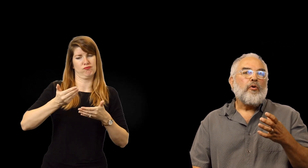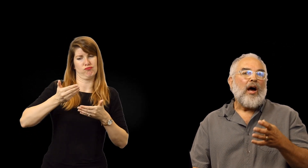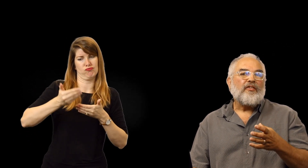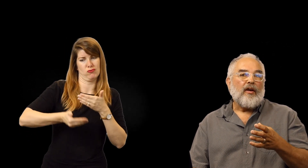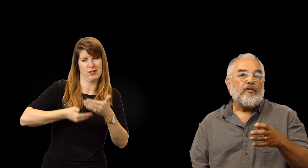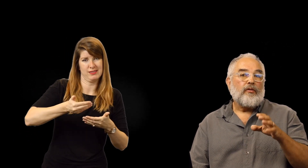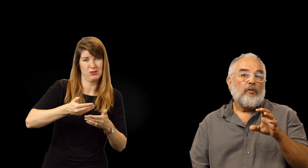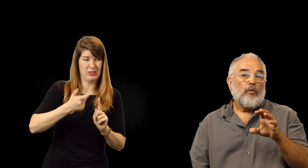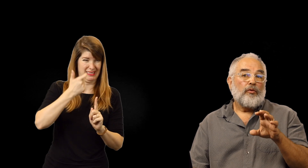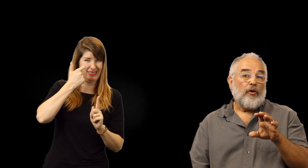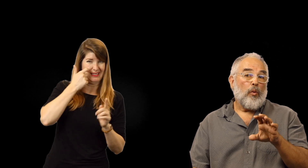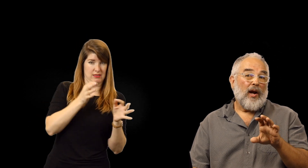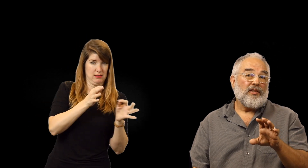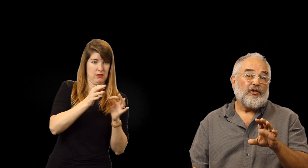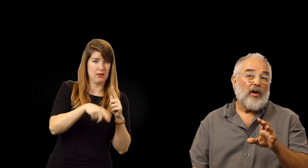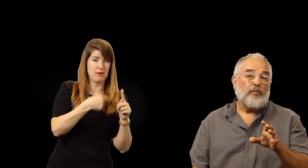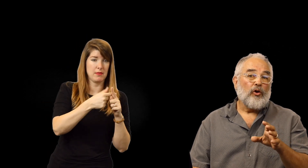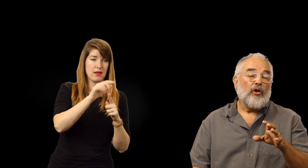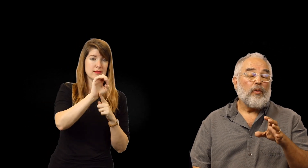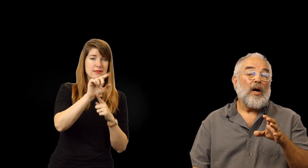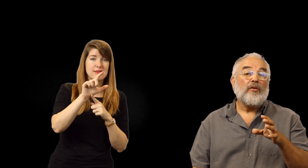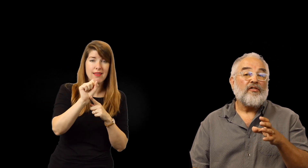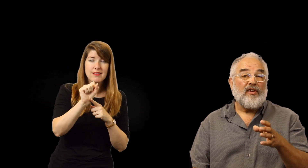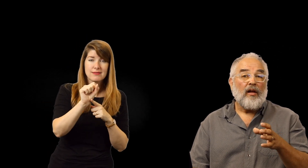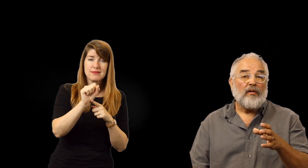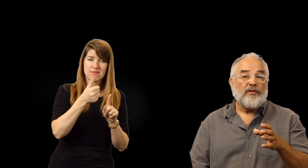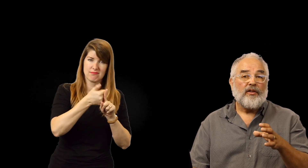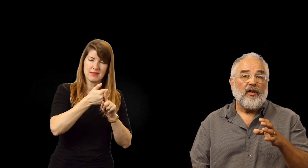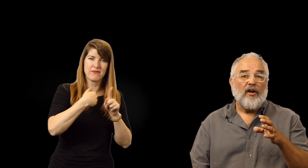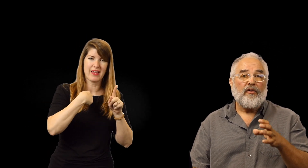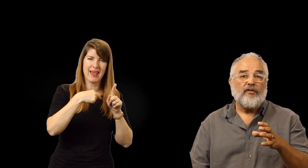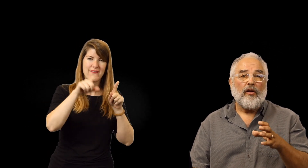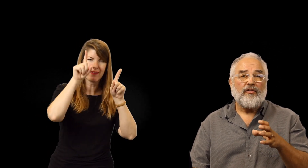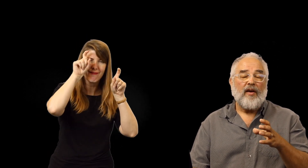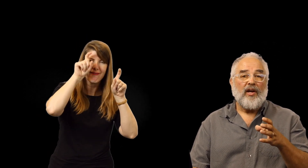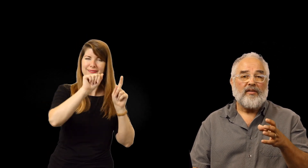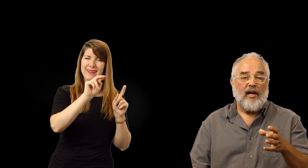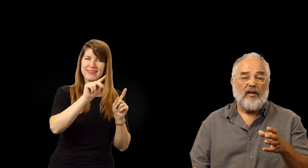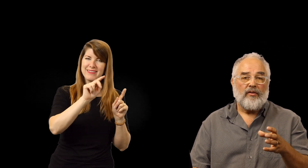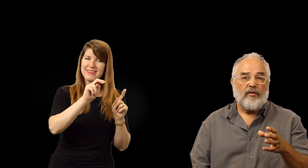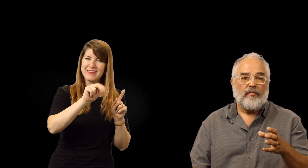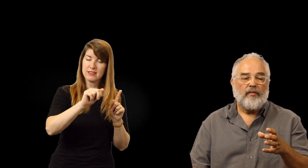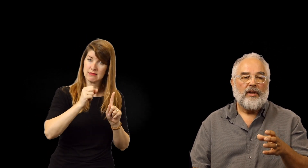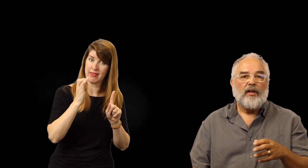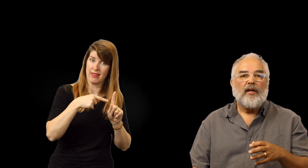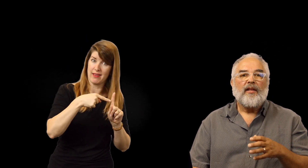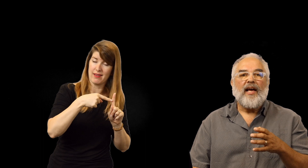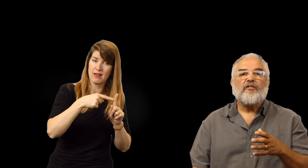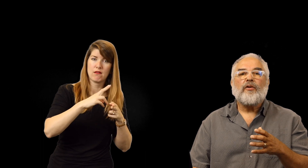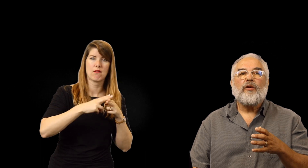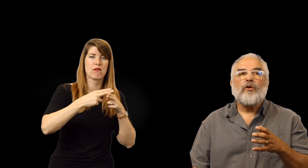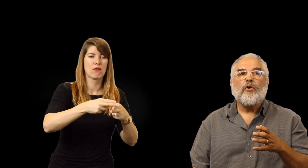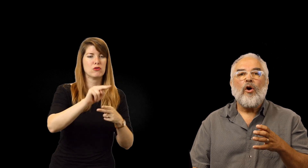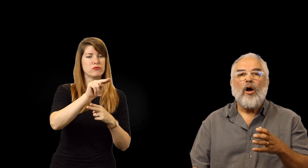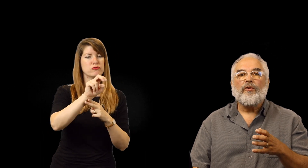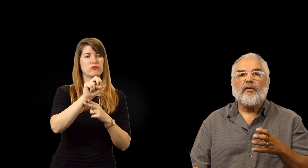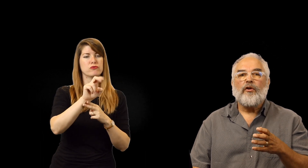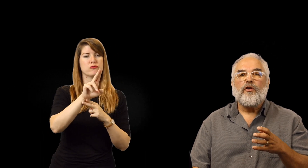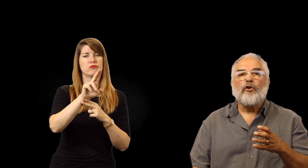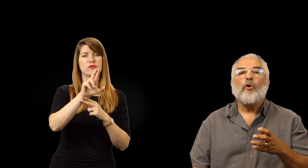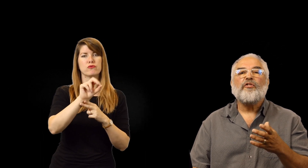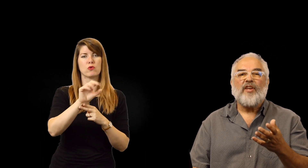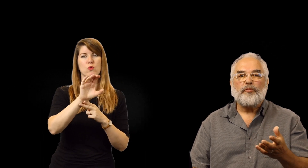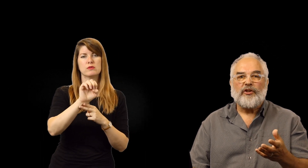There is a process, so what I described earlier about cells, and that our cells have antennas, that's